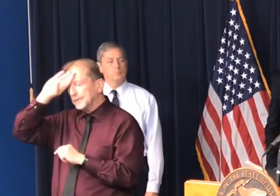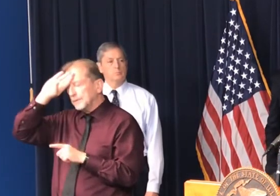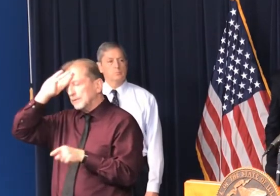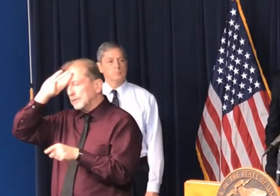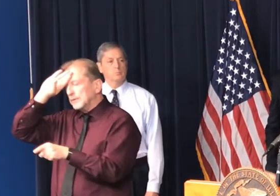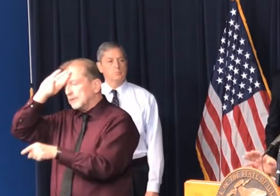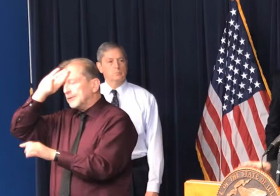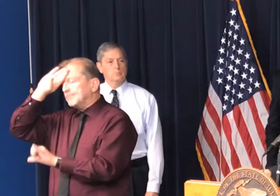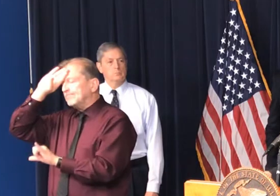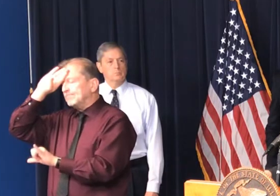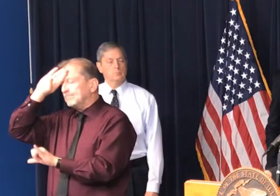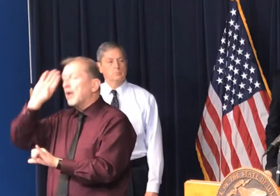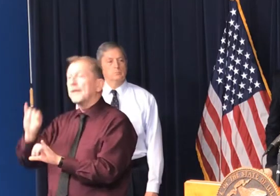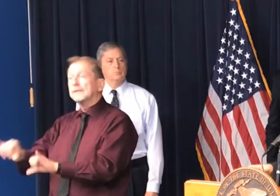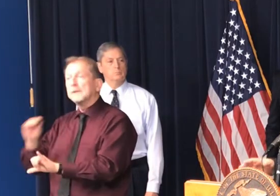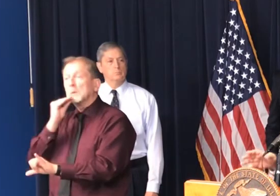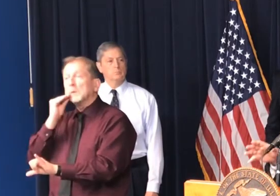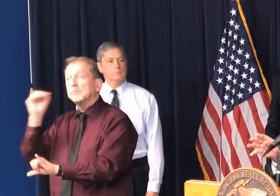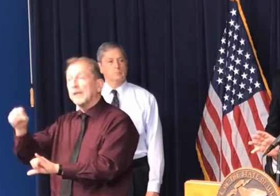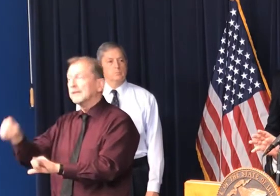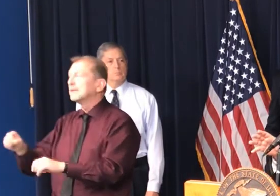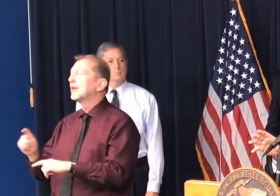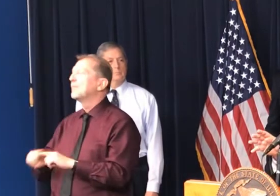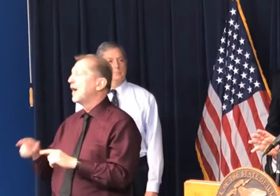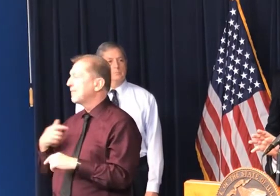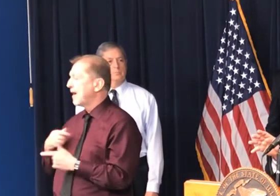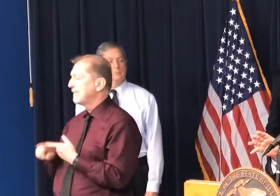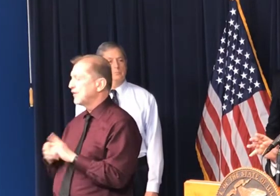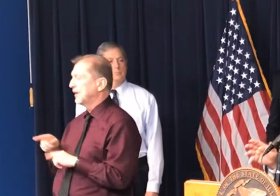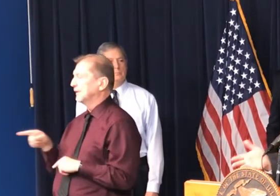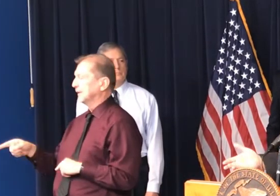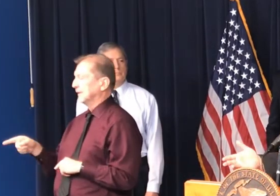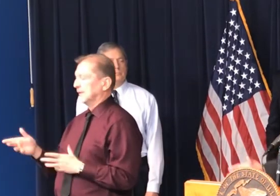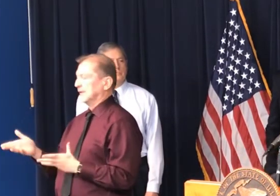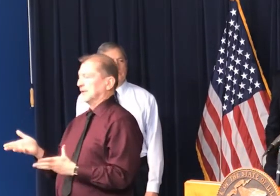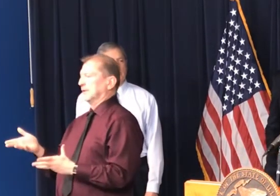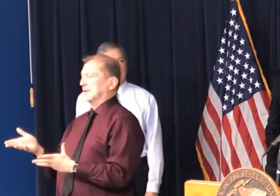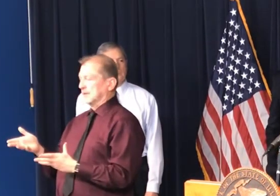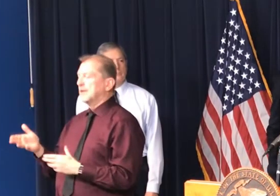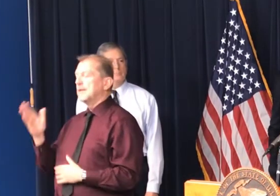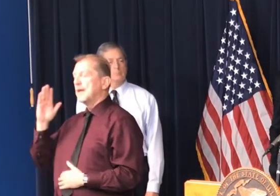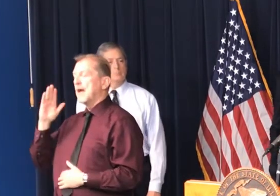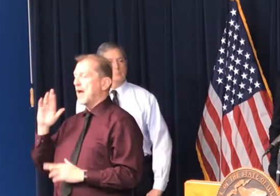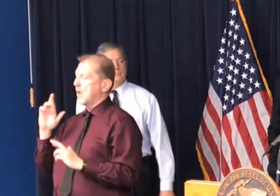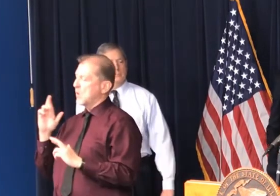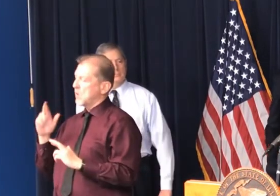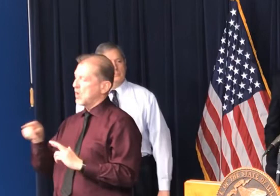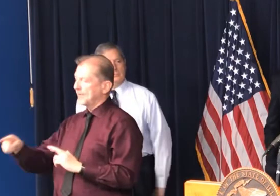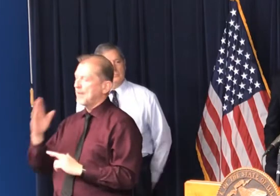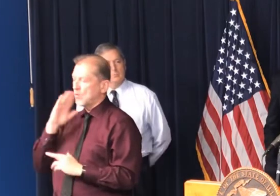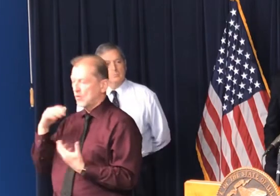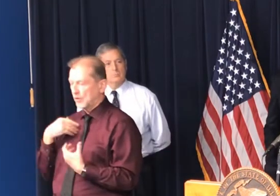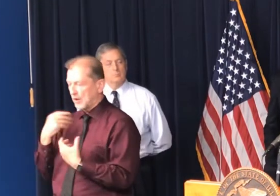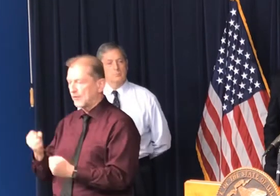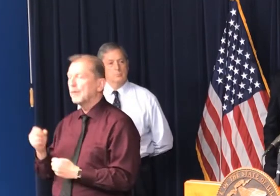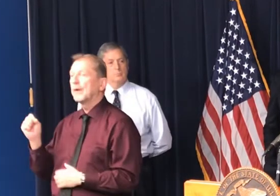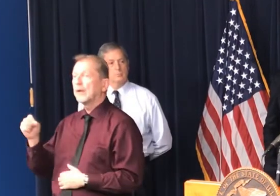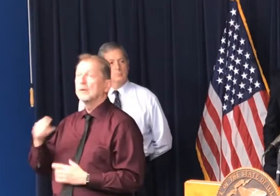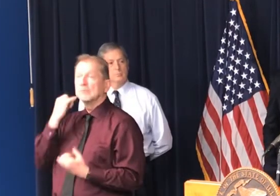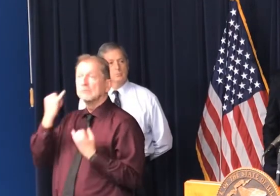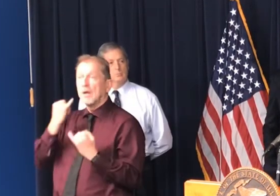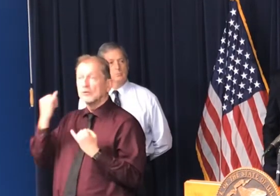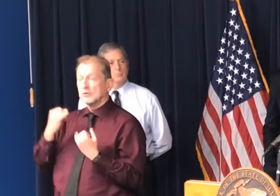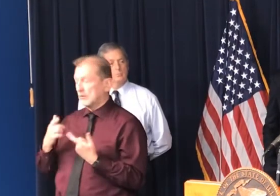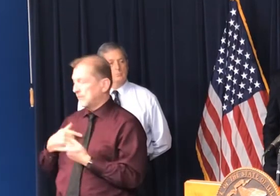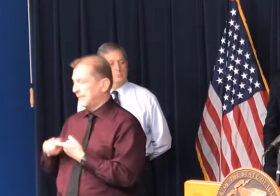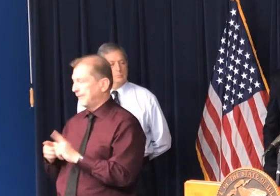all are experiencing some symptoms. They're staying at home. They're on their way, I hope, to recovery. But as